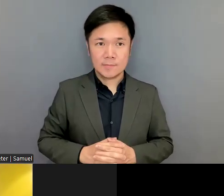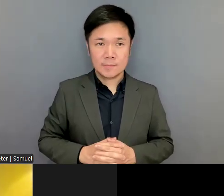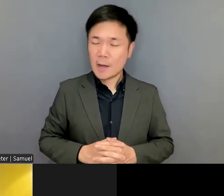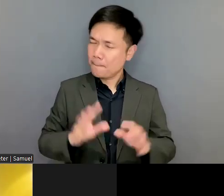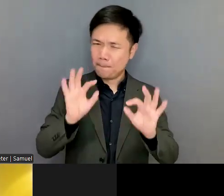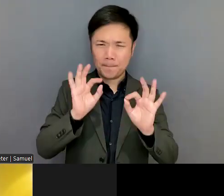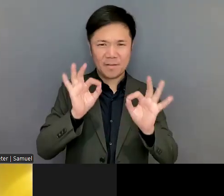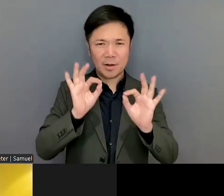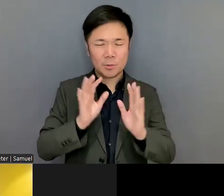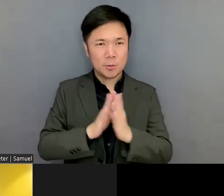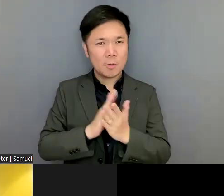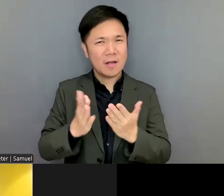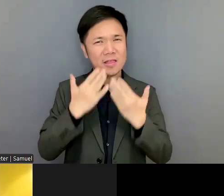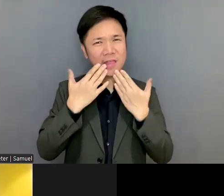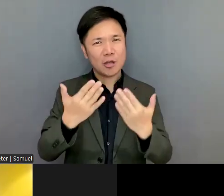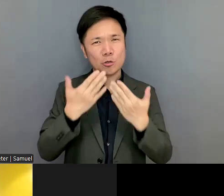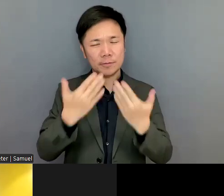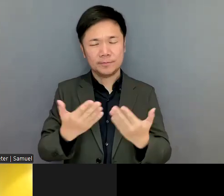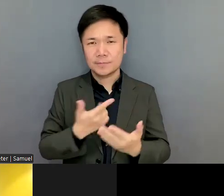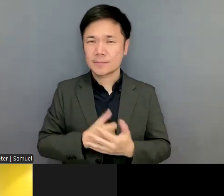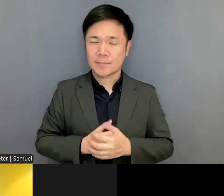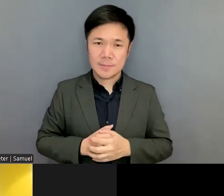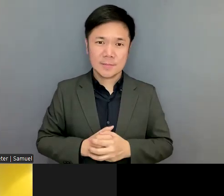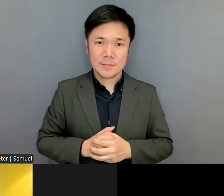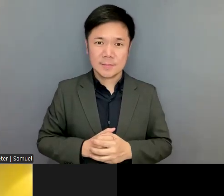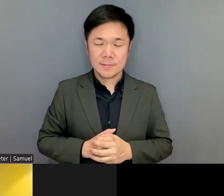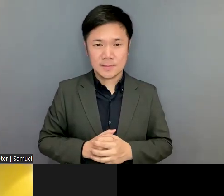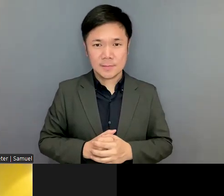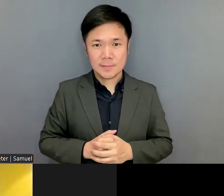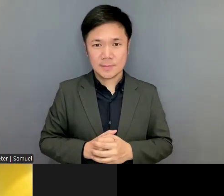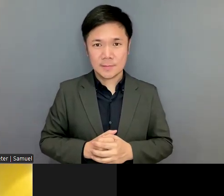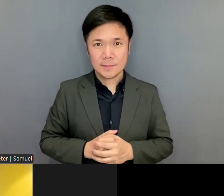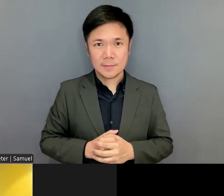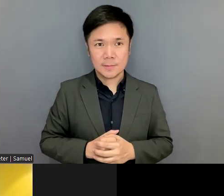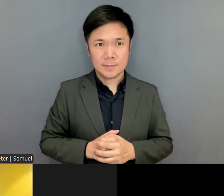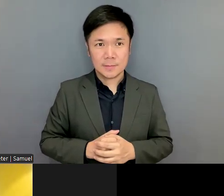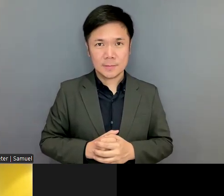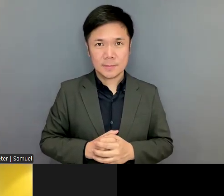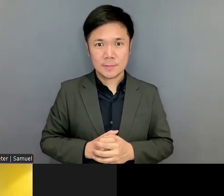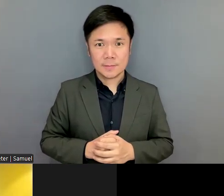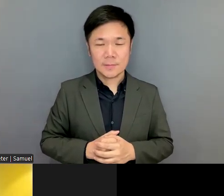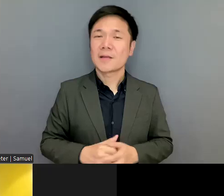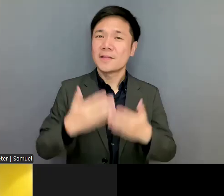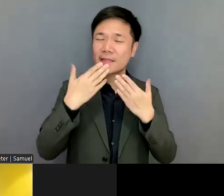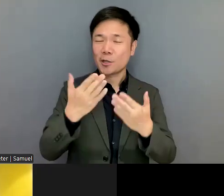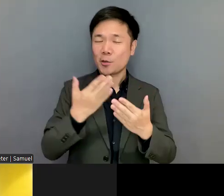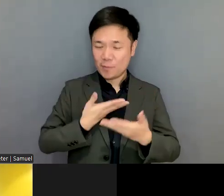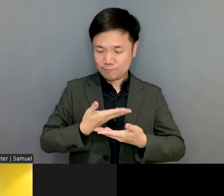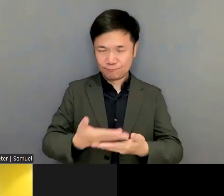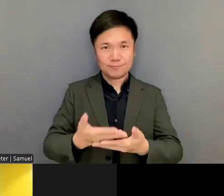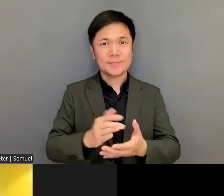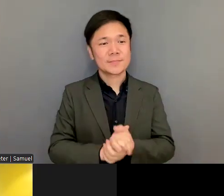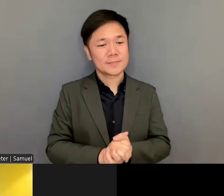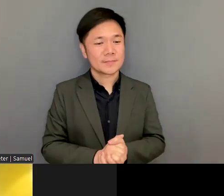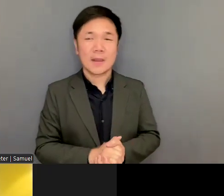perfecto. Muchísimas gracias y bueno, primero Thank you quiero so much, agradecer la and invitación I would like a to thank you Aida, a for inviting Rosario y a me. todos los que I would organizaron like to